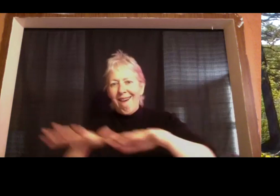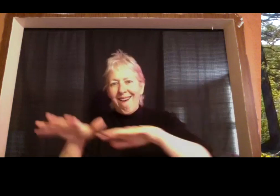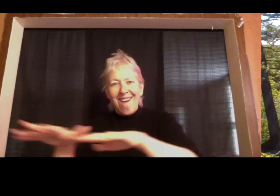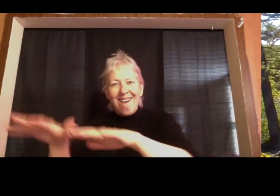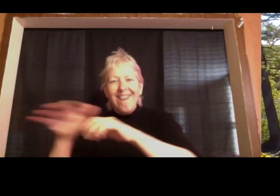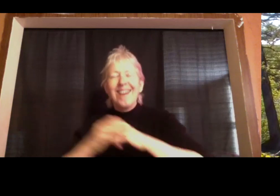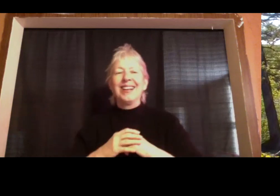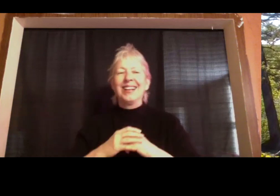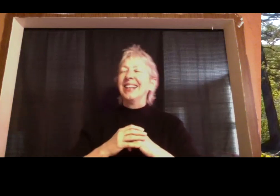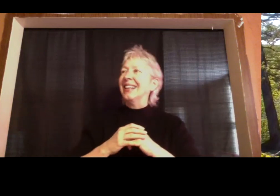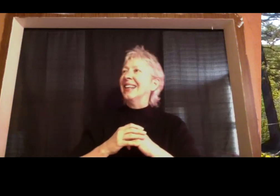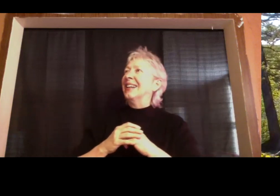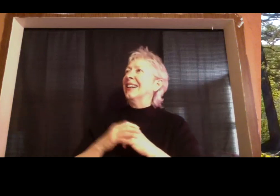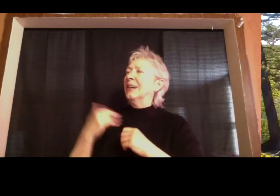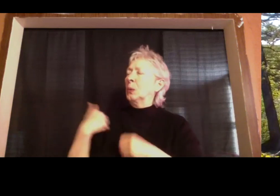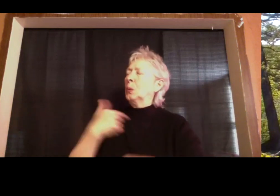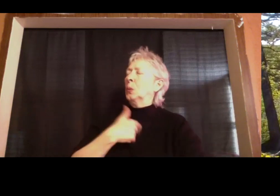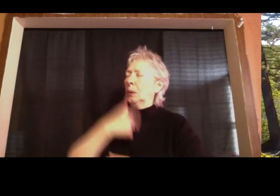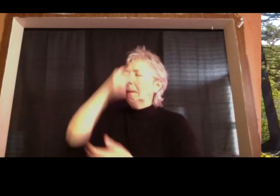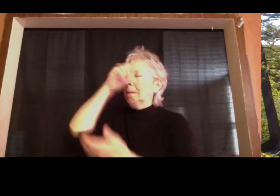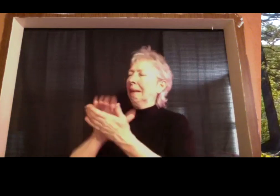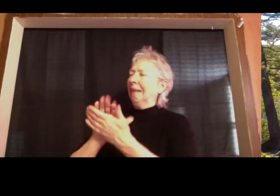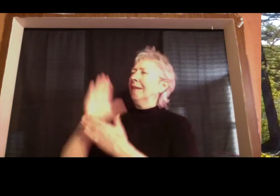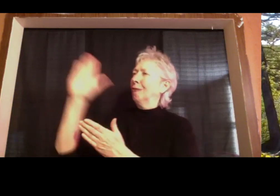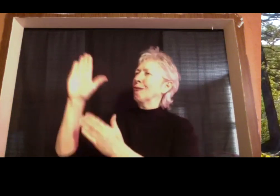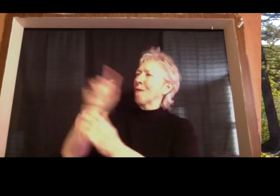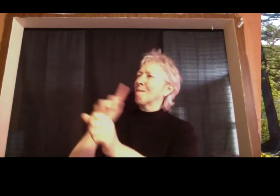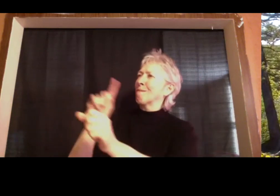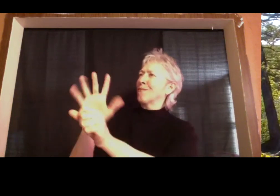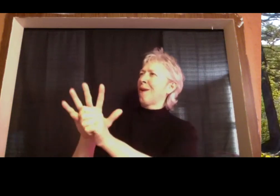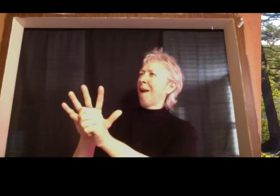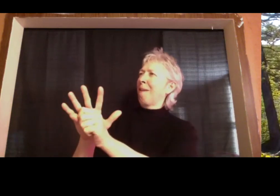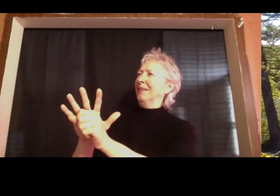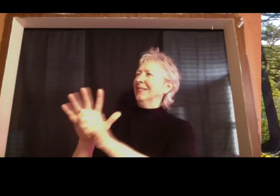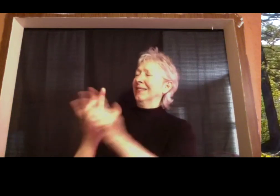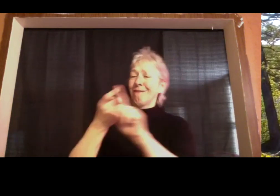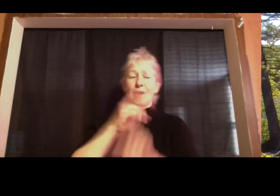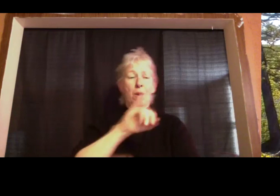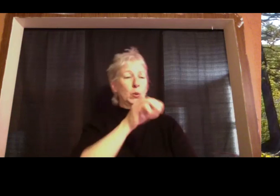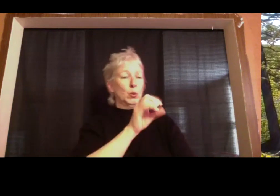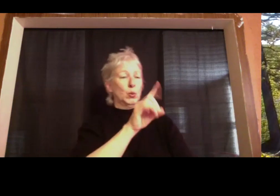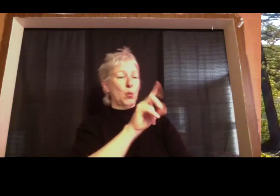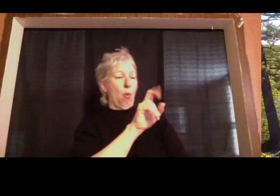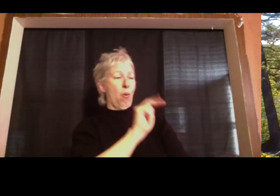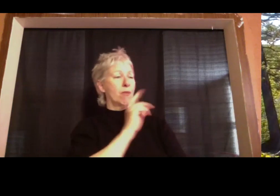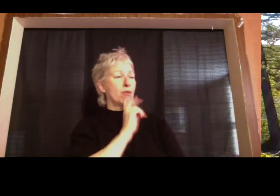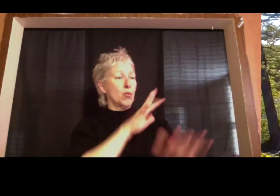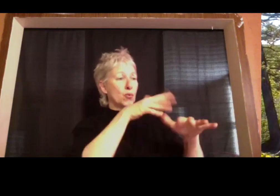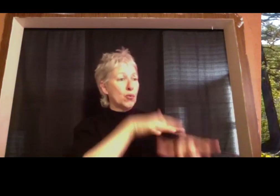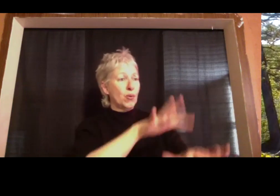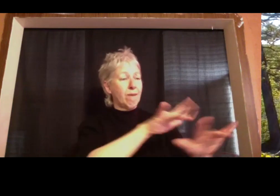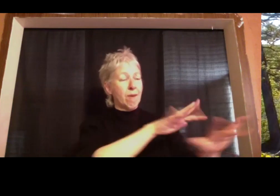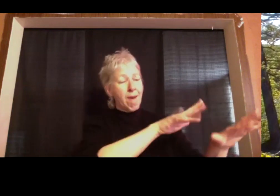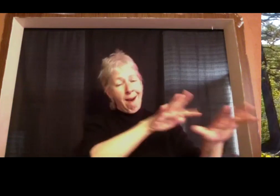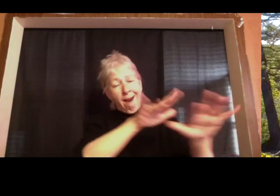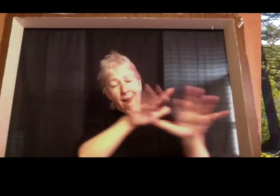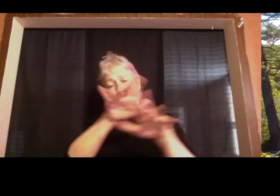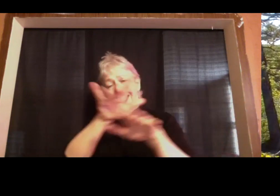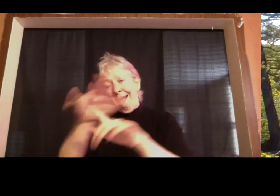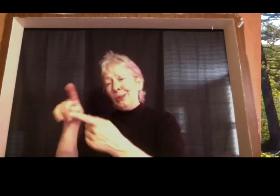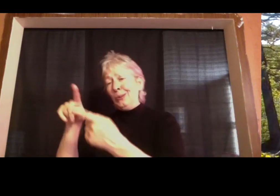life-giving waters, from the banks of the Jordan River to the river of life that flows from the